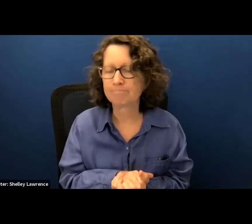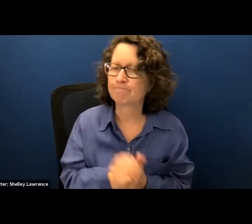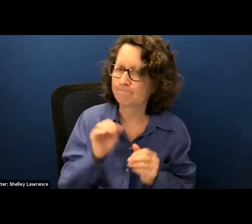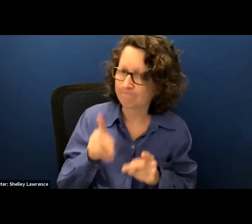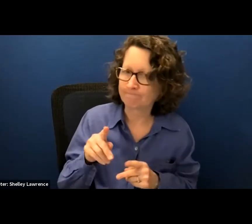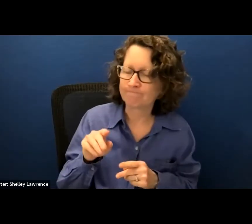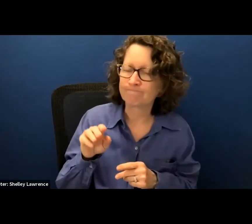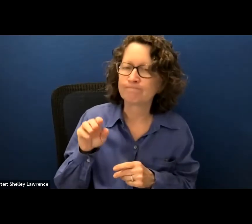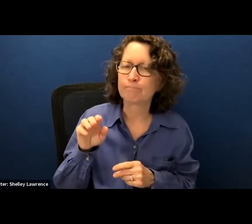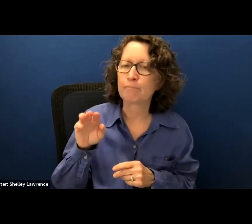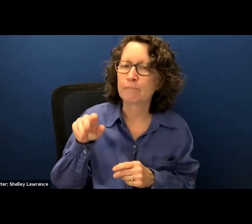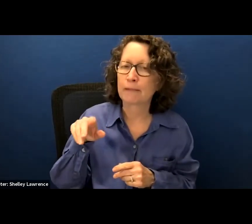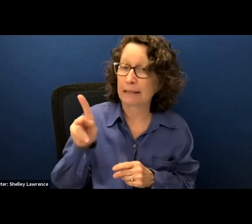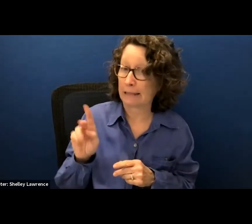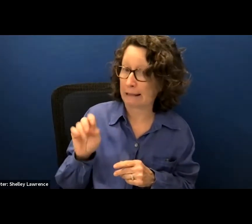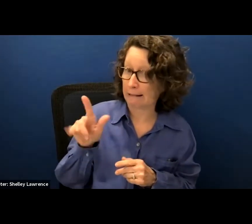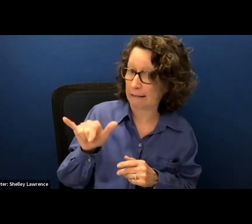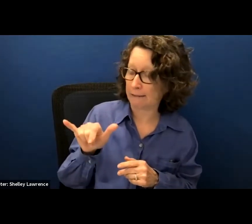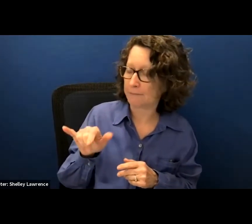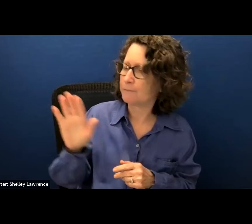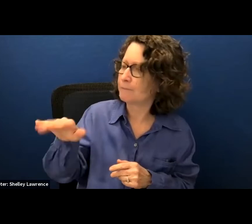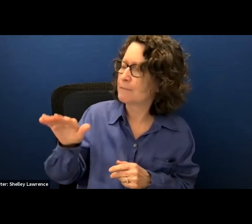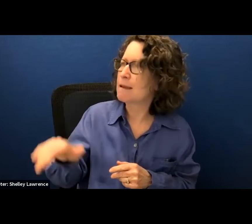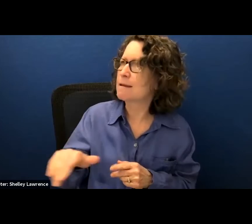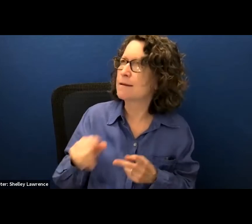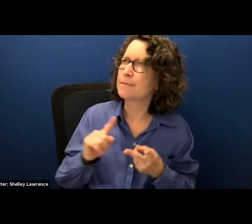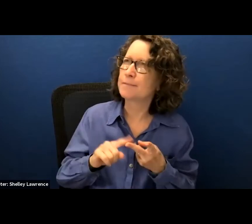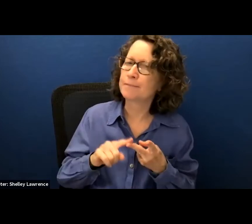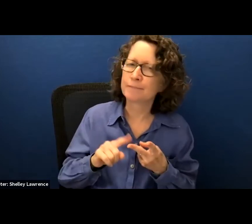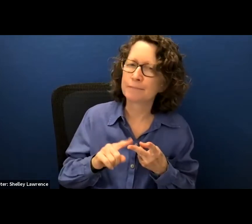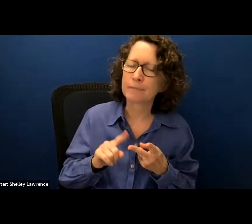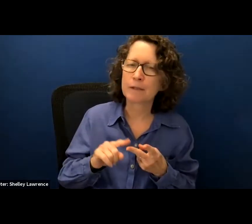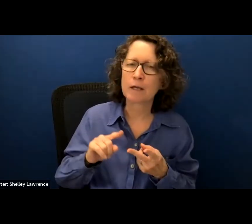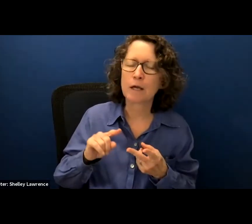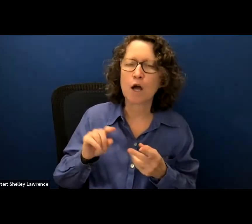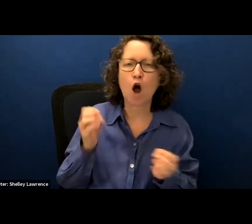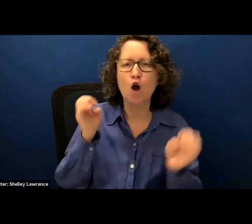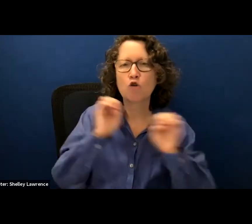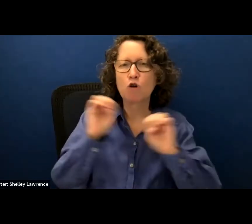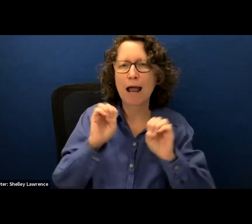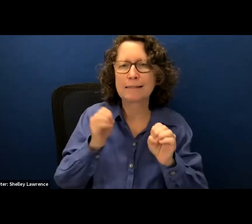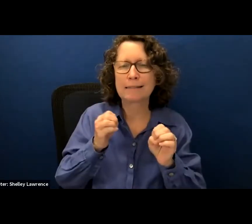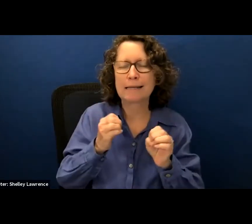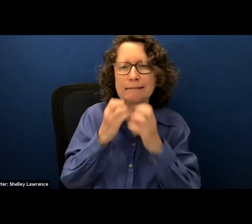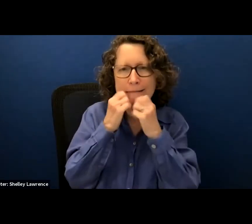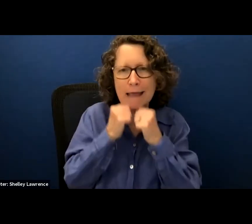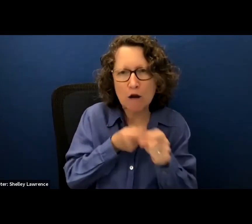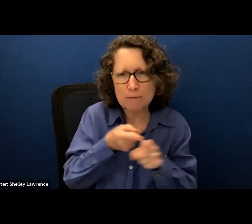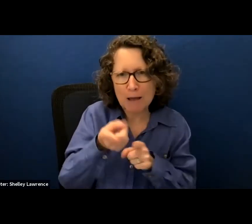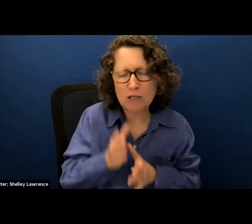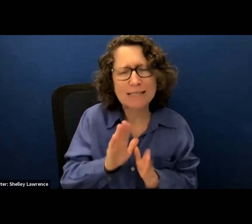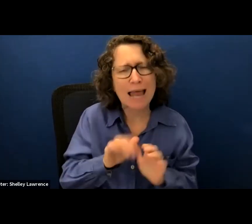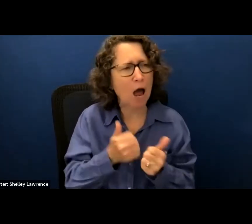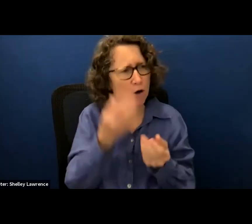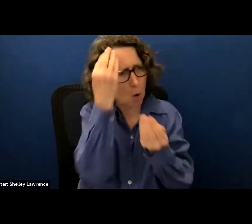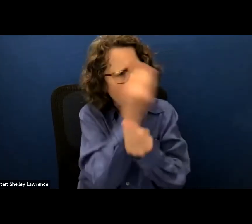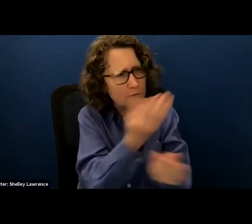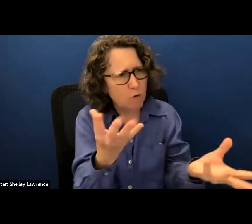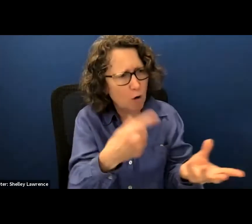Okay, and then it was crisis care specialists. How are we informing students